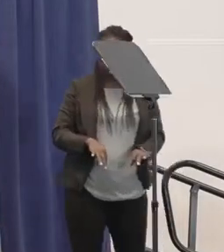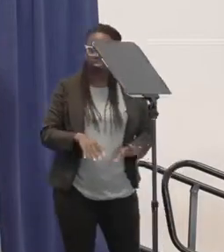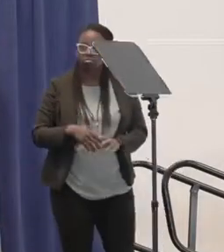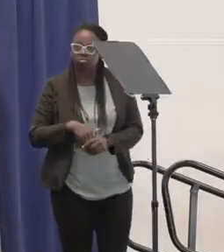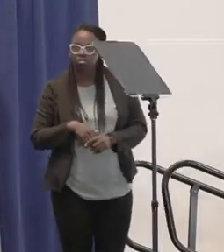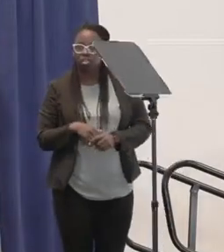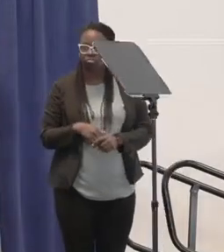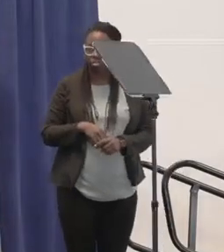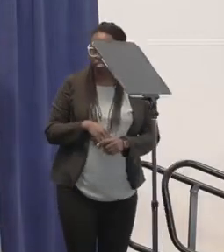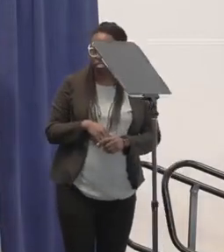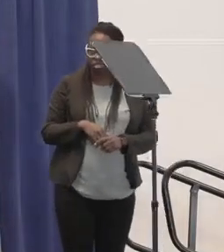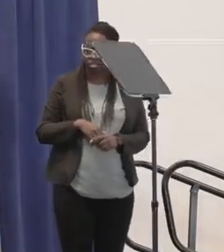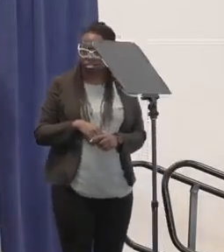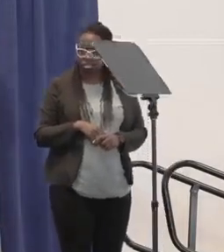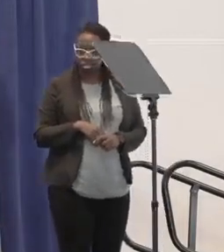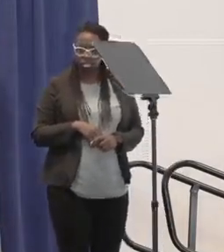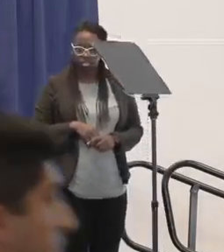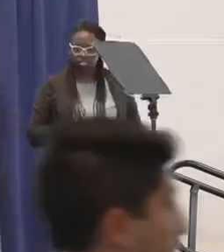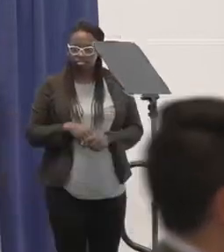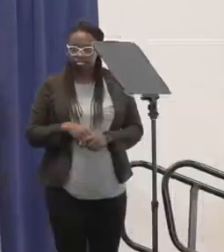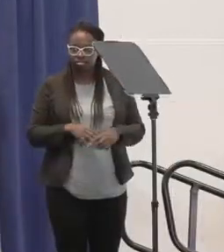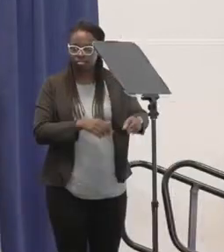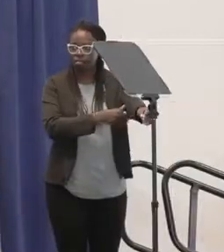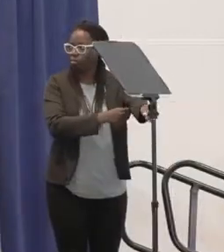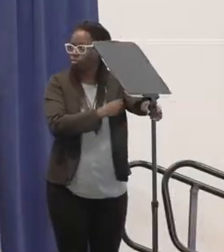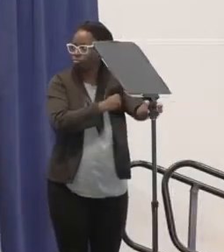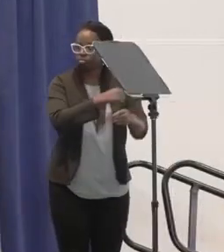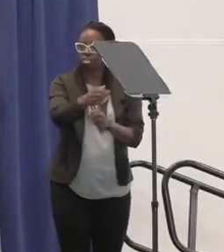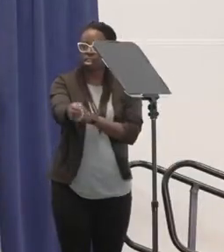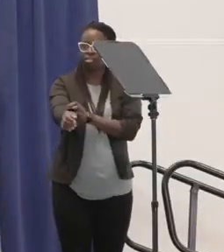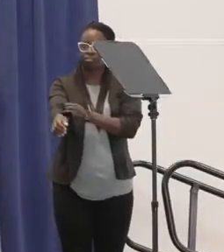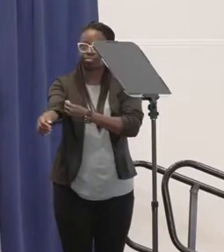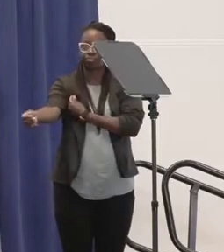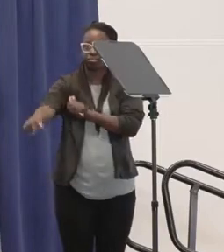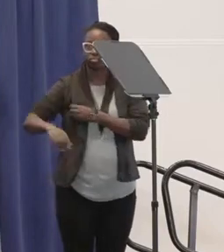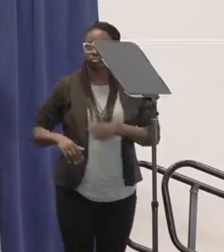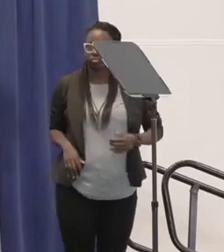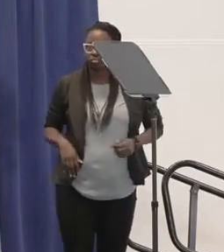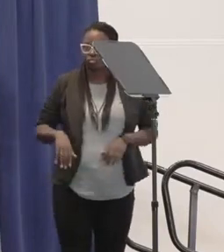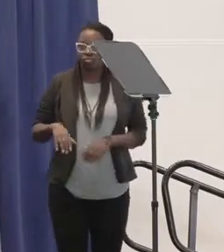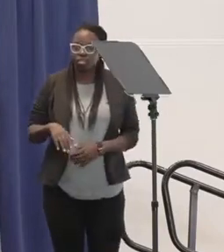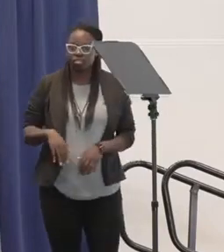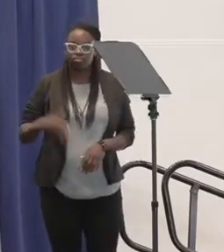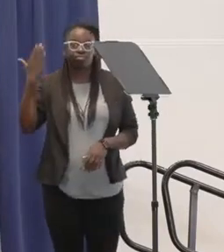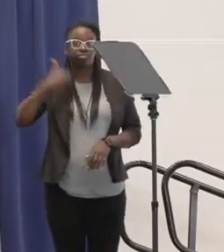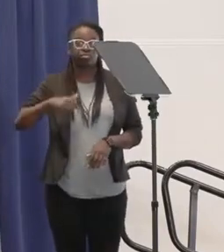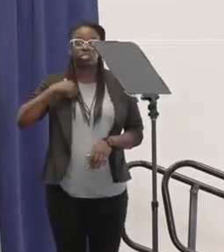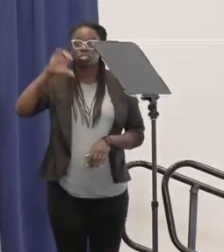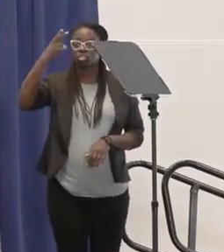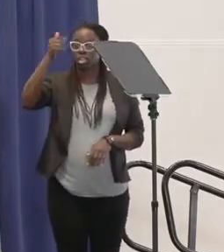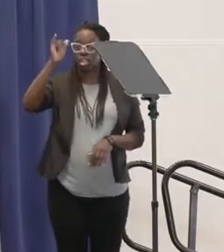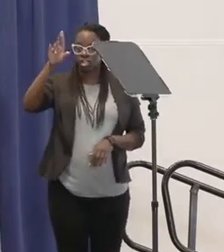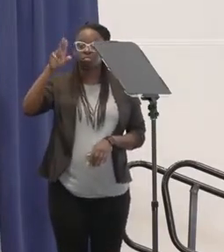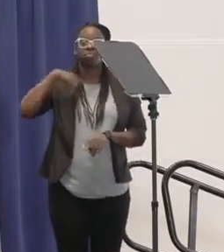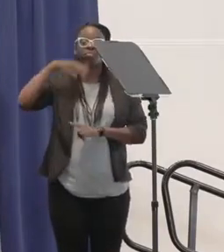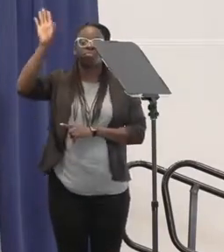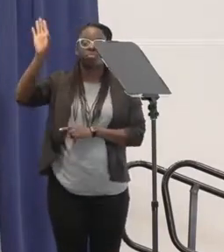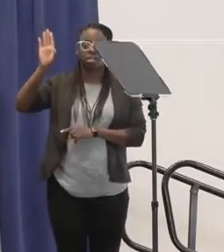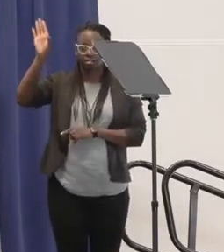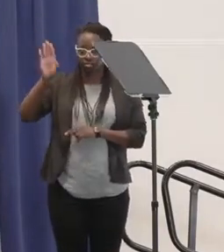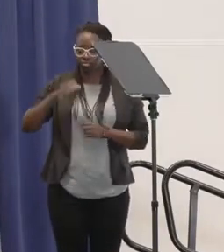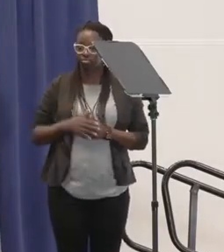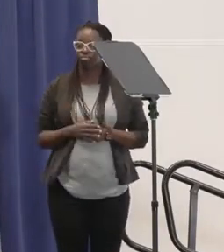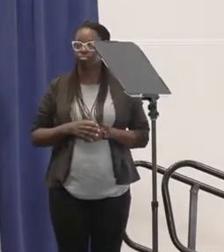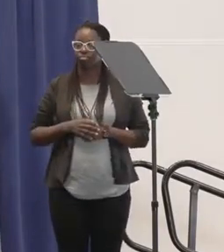My name is Marcelo Suarez Orozco, Chancellor of Boston's only